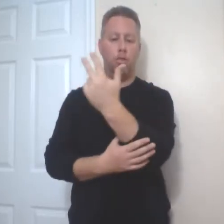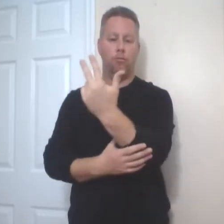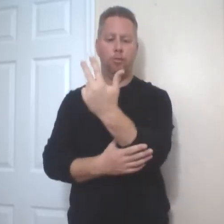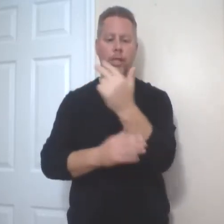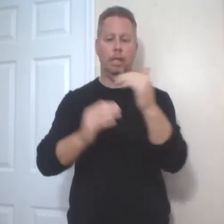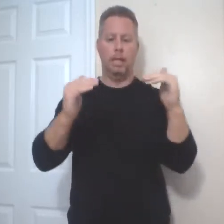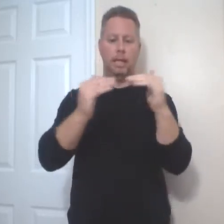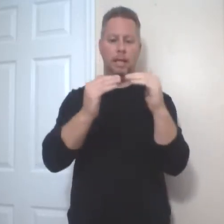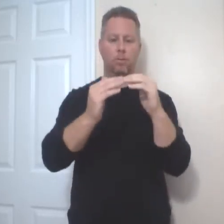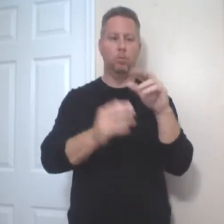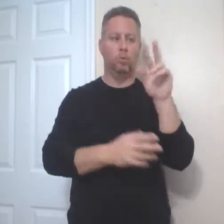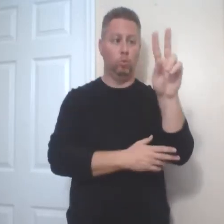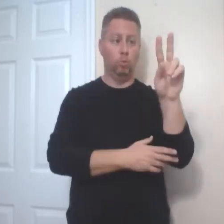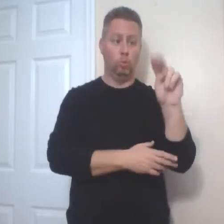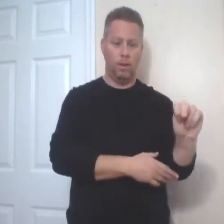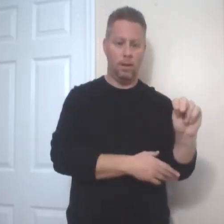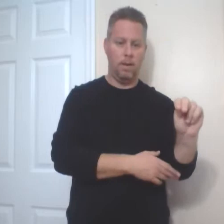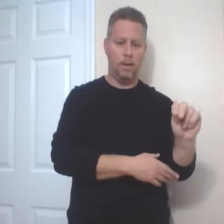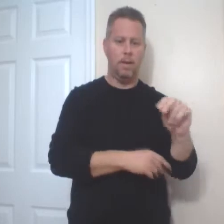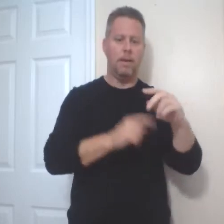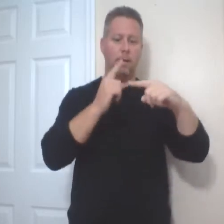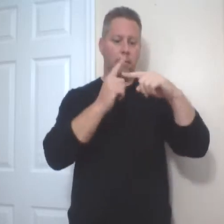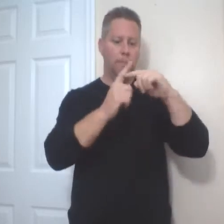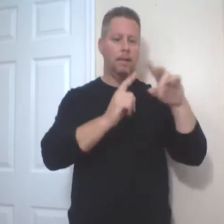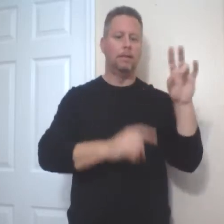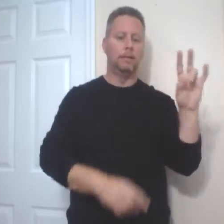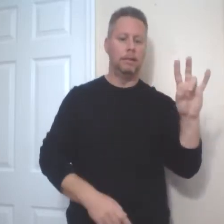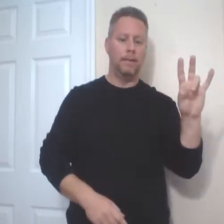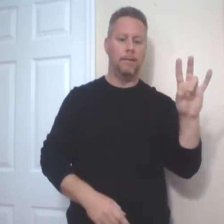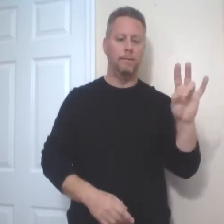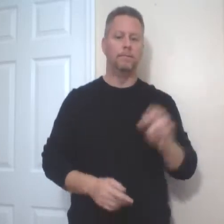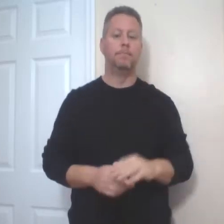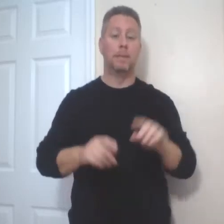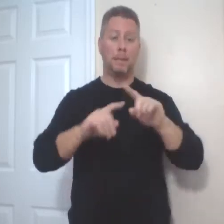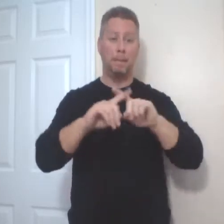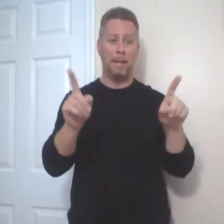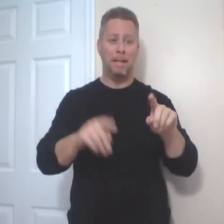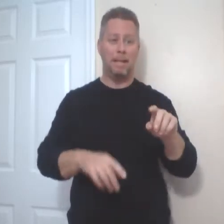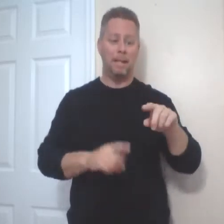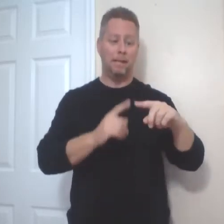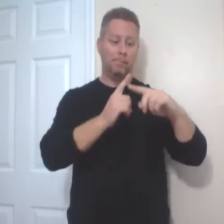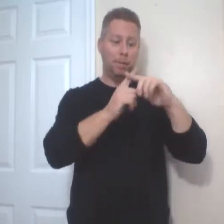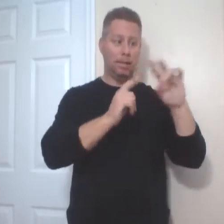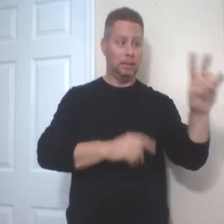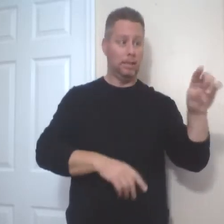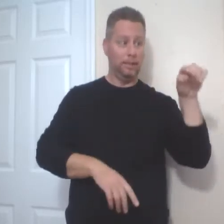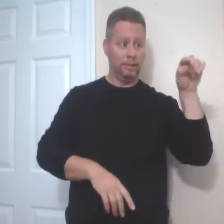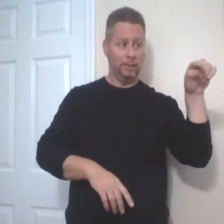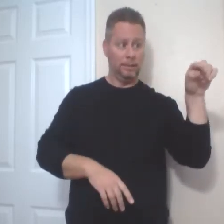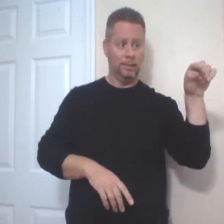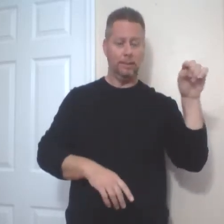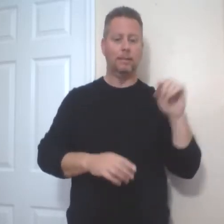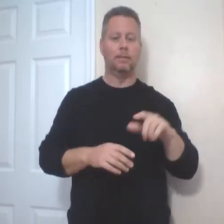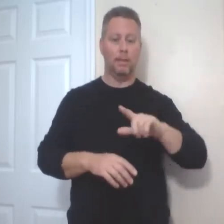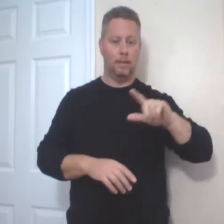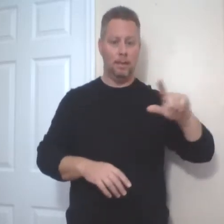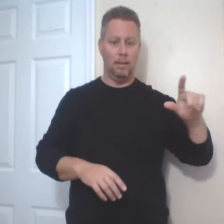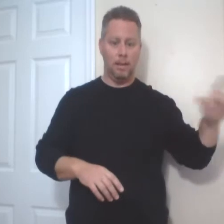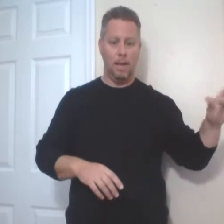So this is kind of like one of the ones we had before, but our variable's on the right side. It doesn't matter. So what I'll do